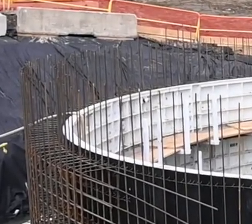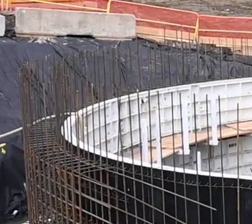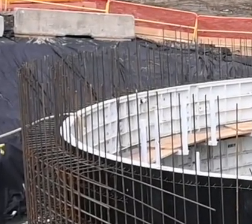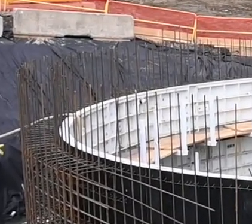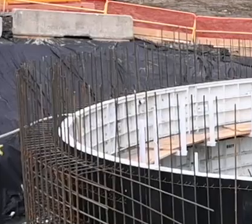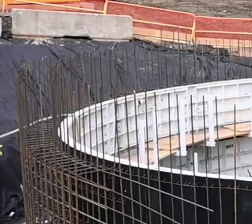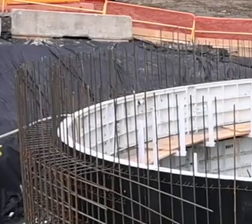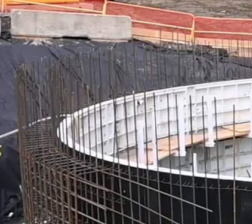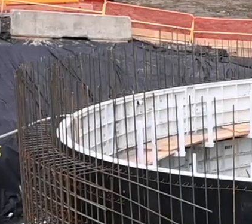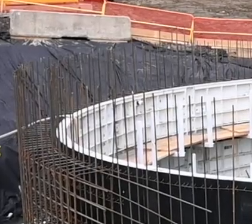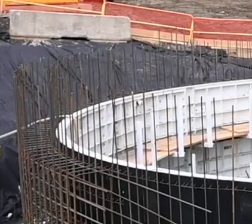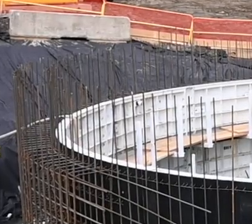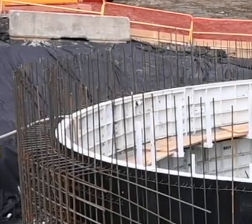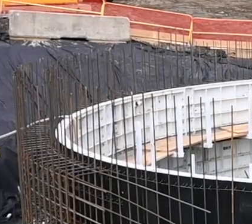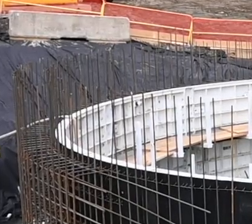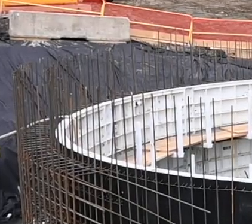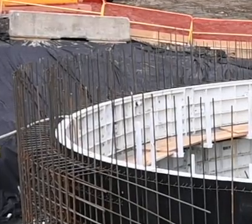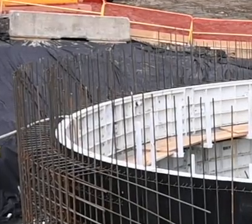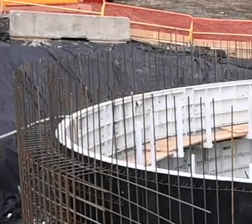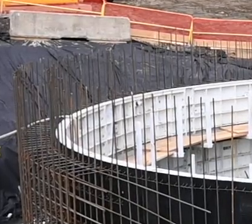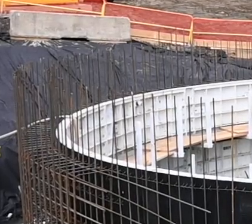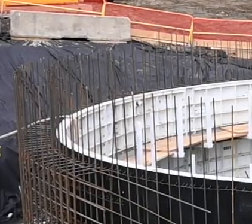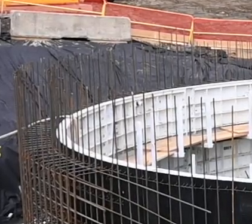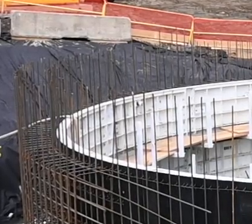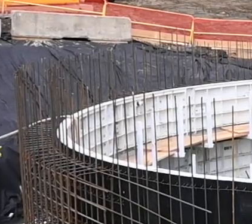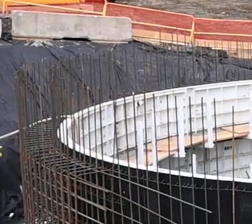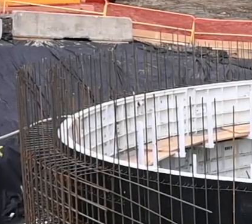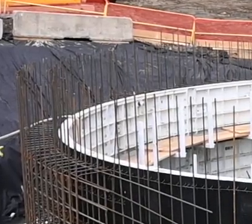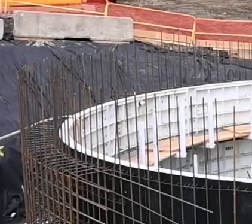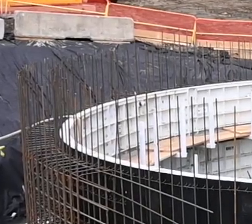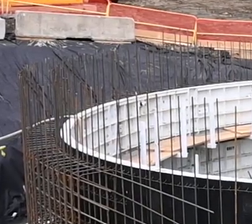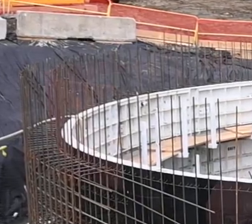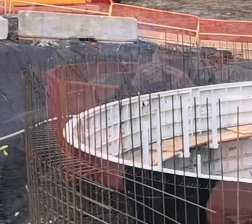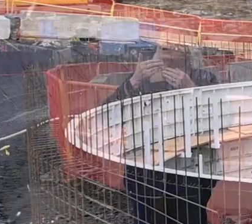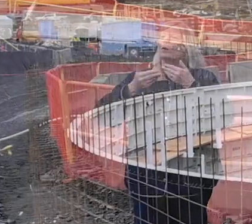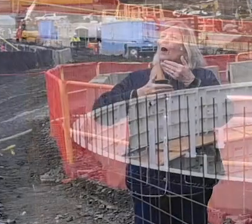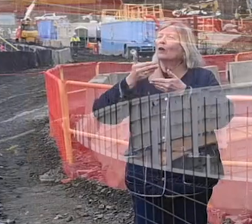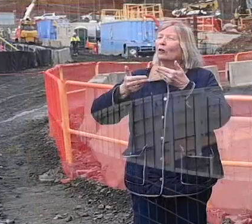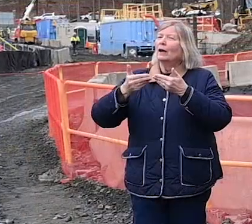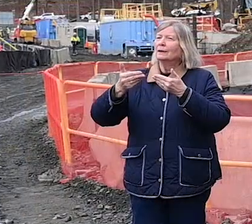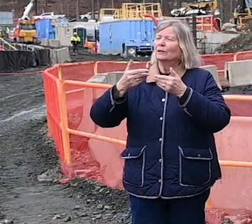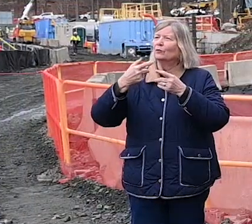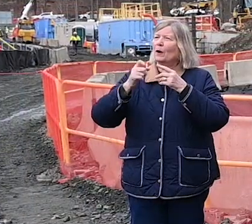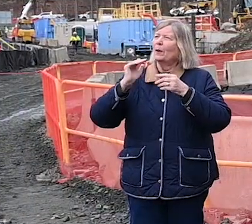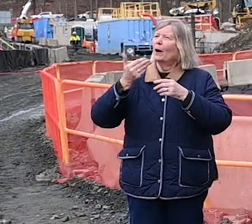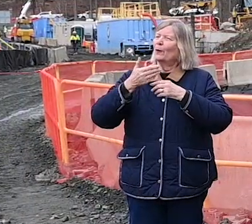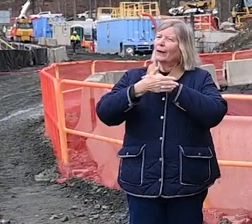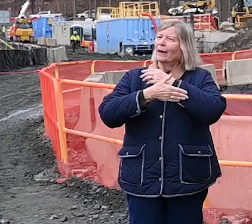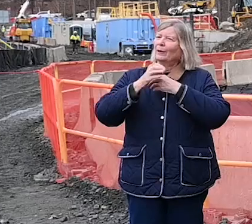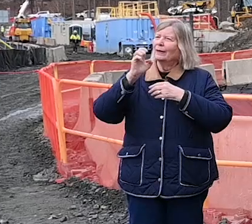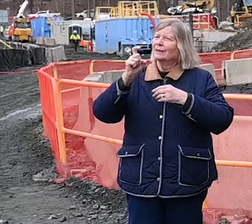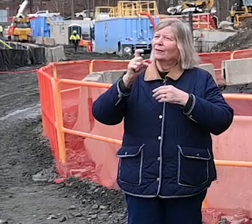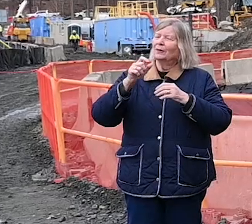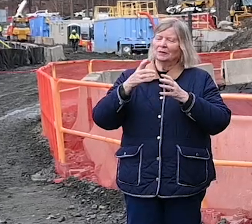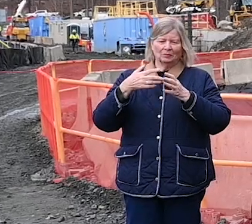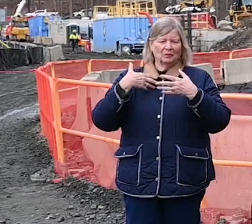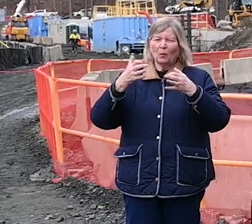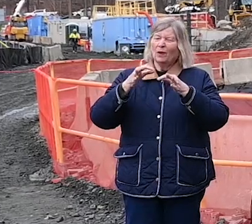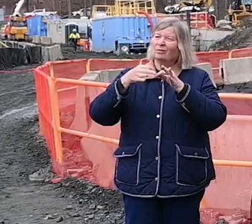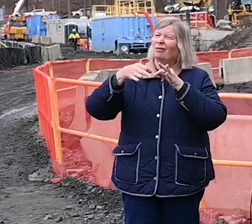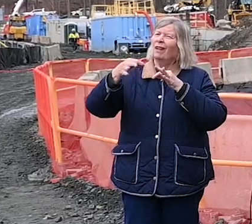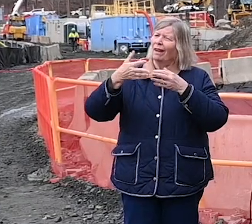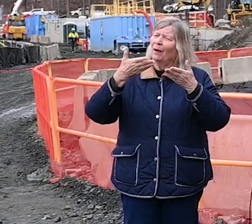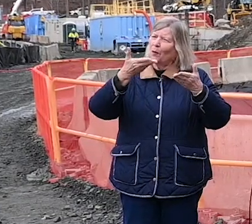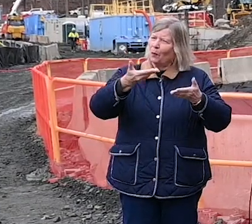be hearing some updates on our safe and sound progress from our County Executive. Without further ado, I'd